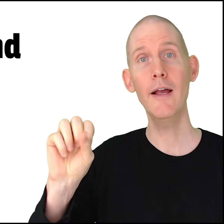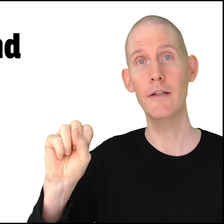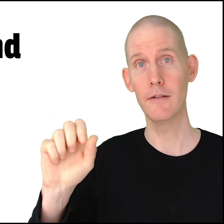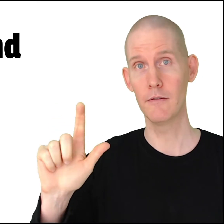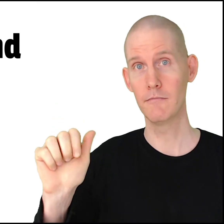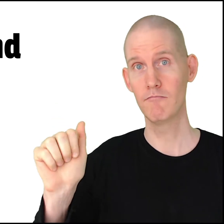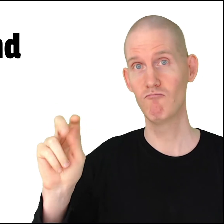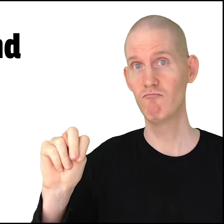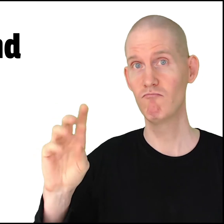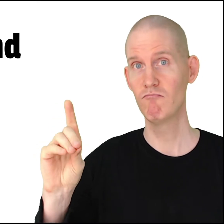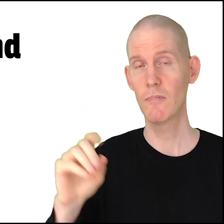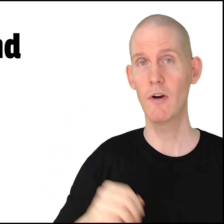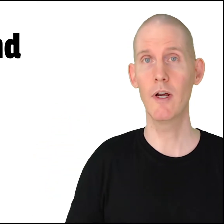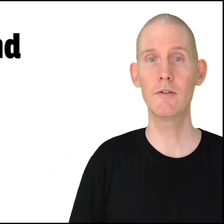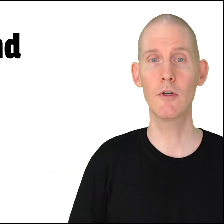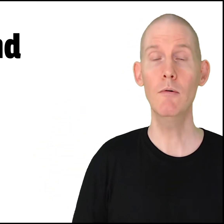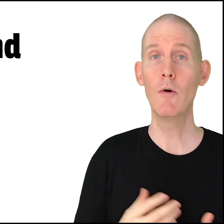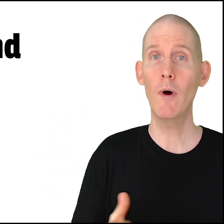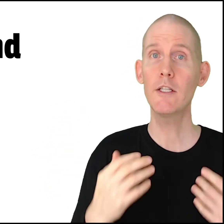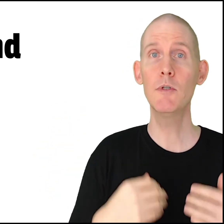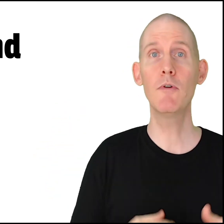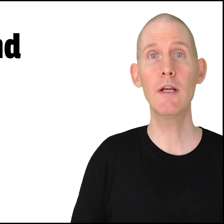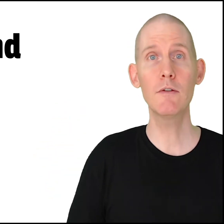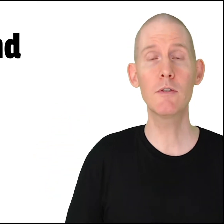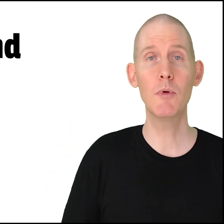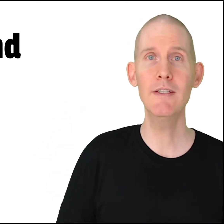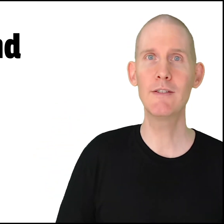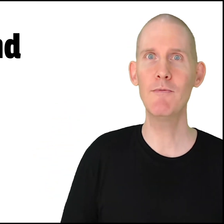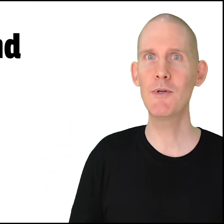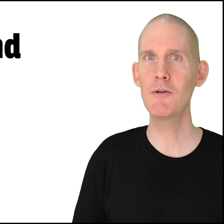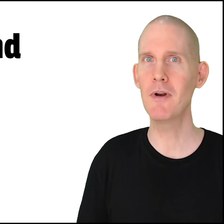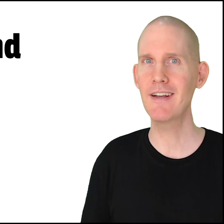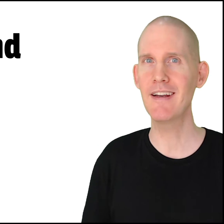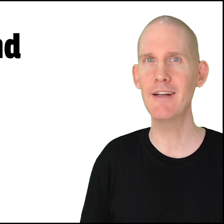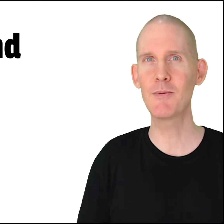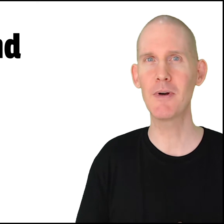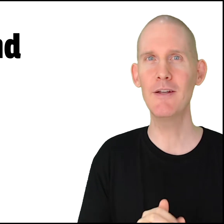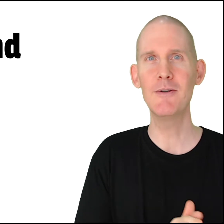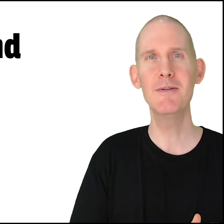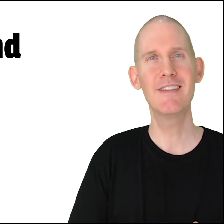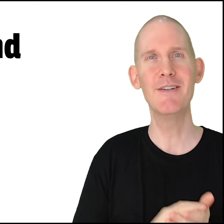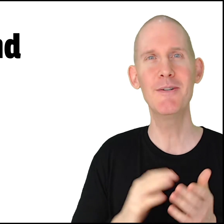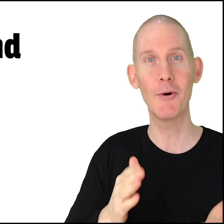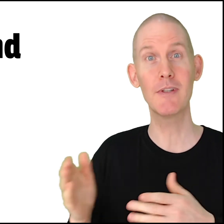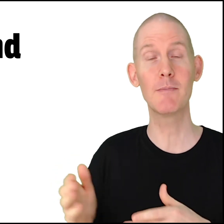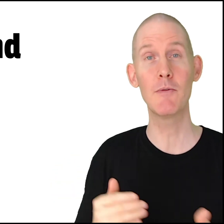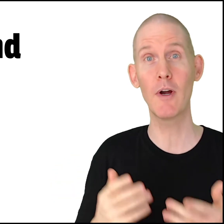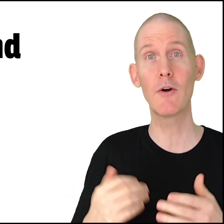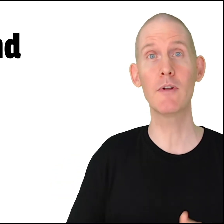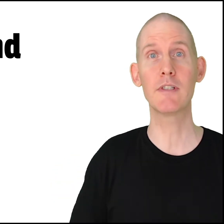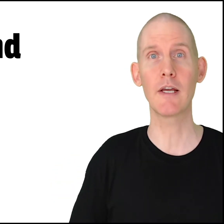island. Right, so watch me regular speed. See if you can recognize what I do to go to before I go to the second